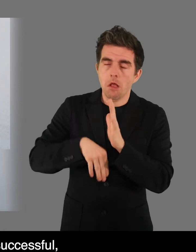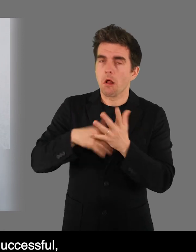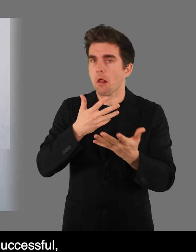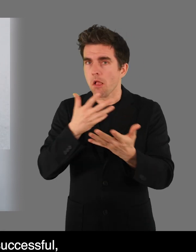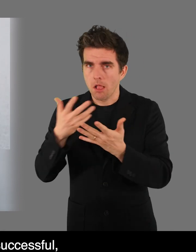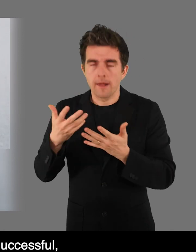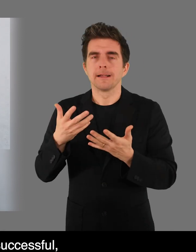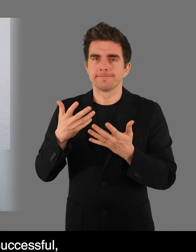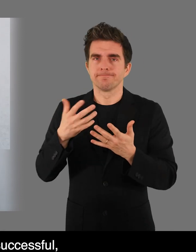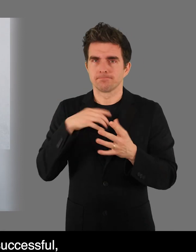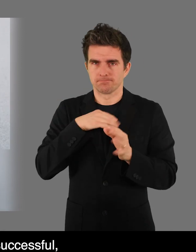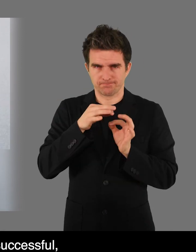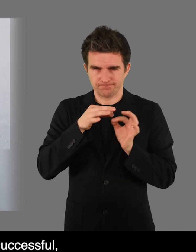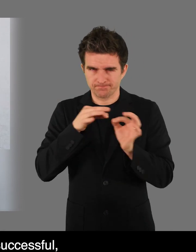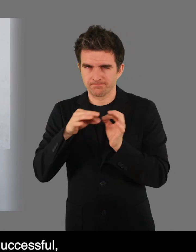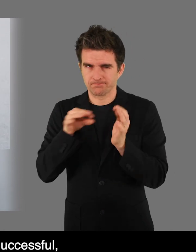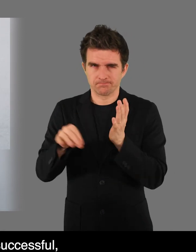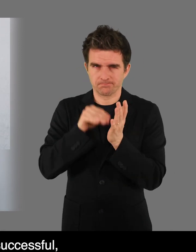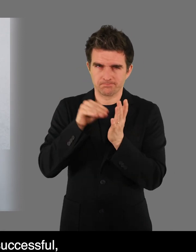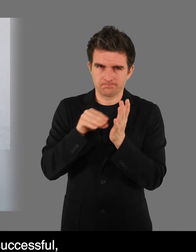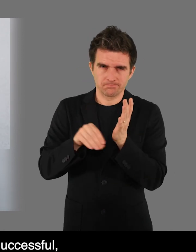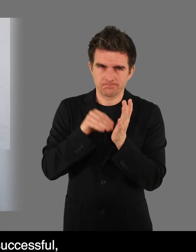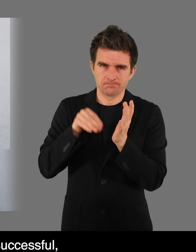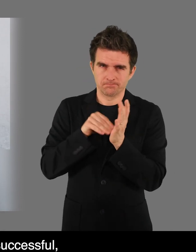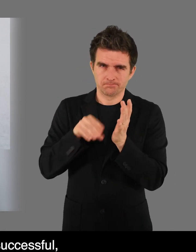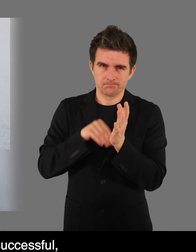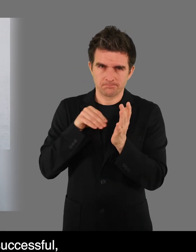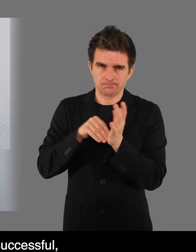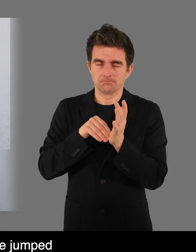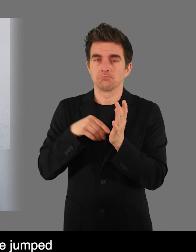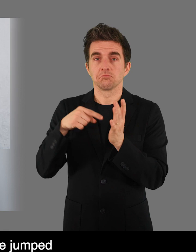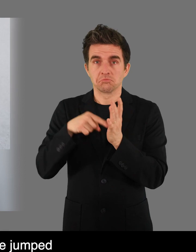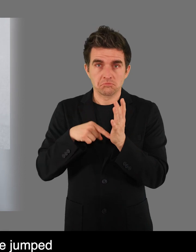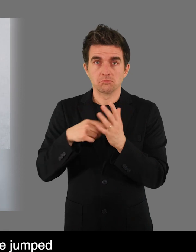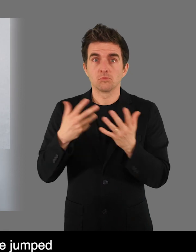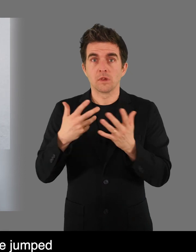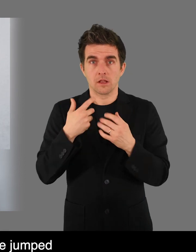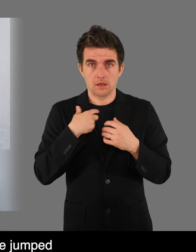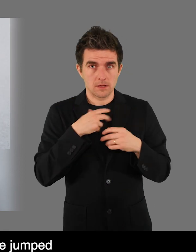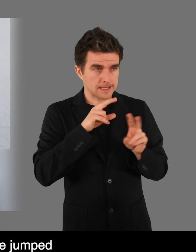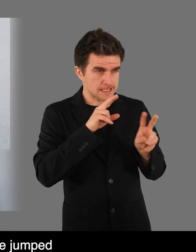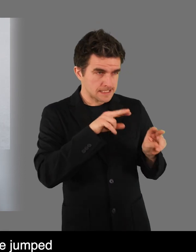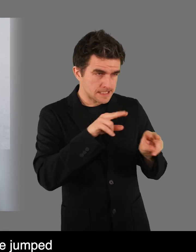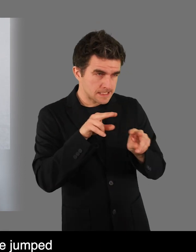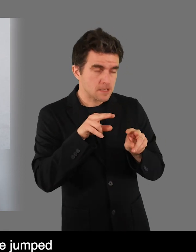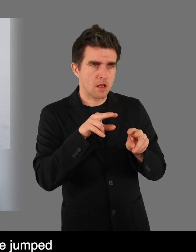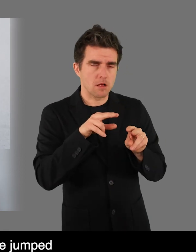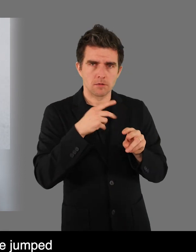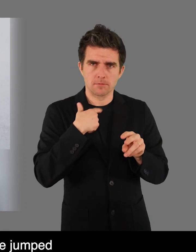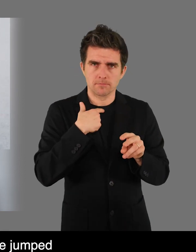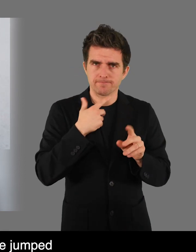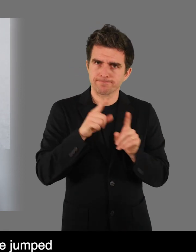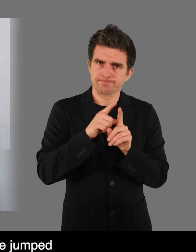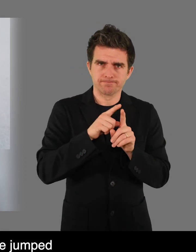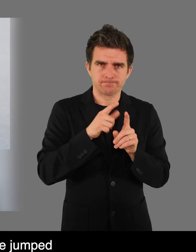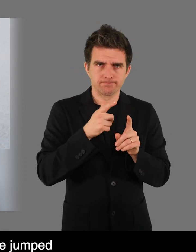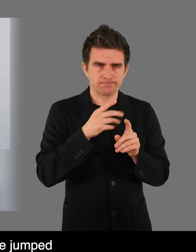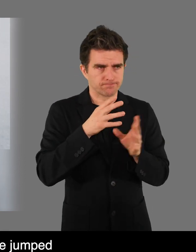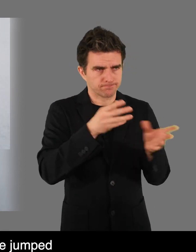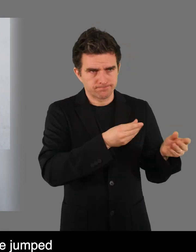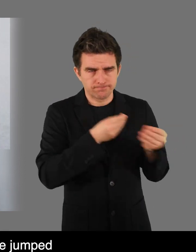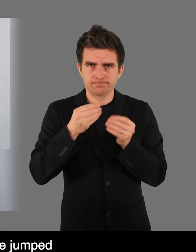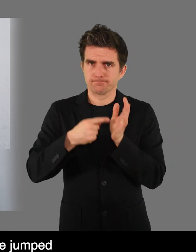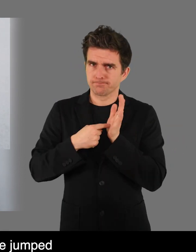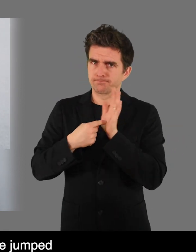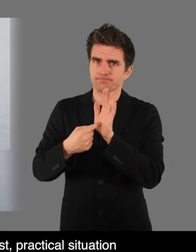these interventions or strategies I have outlined, we have cases where we've jumped onto the street